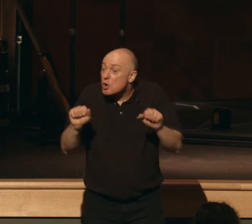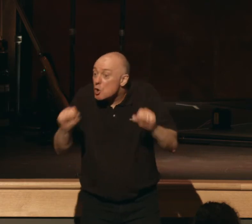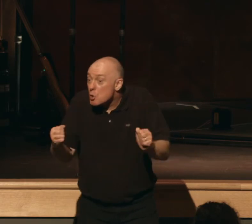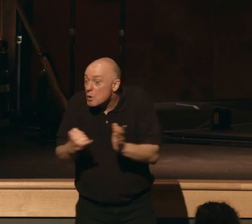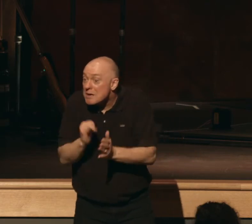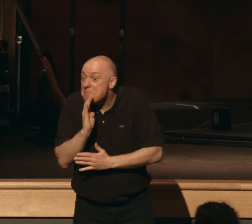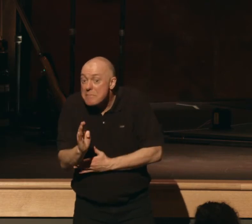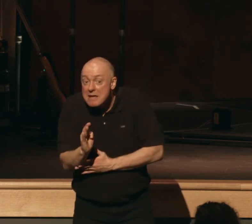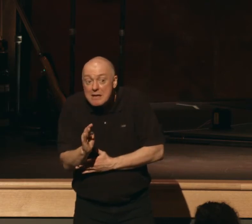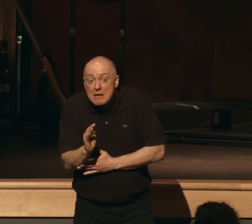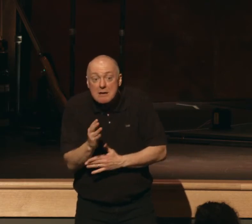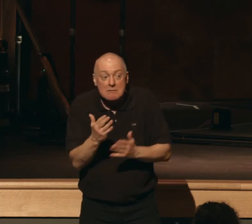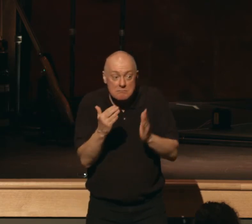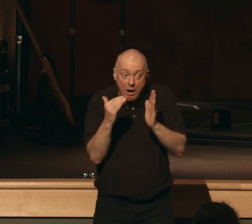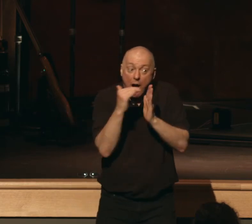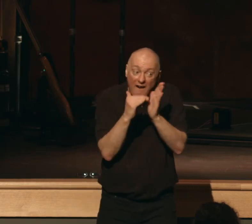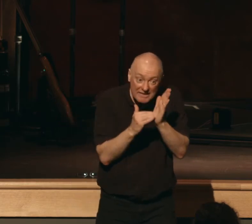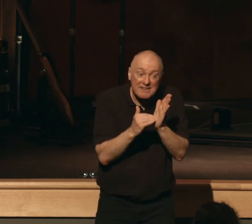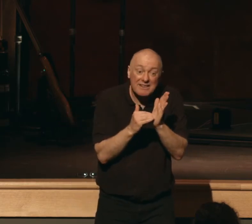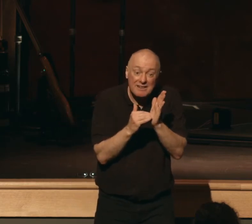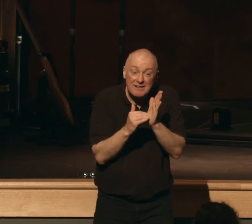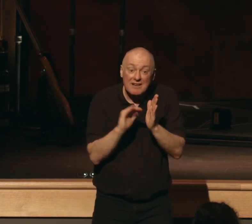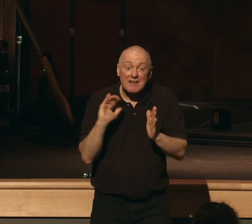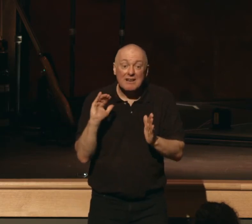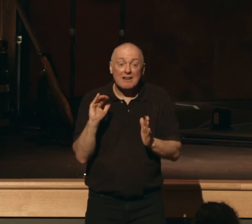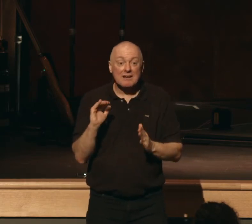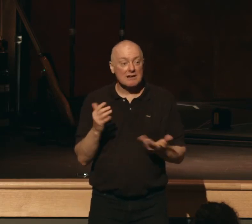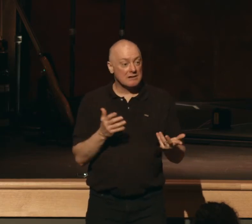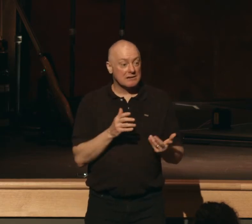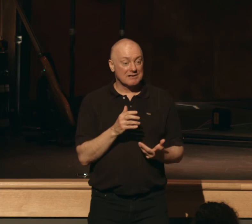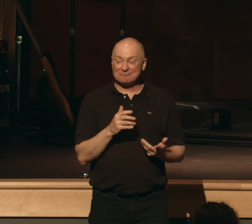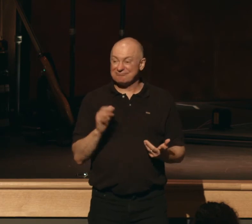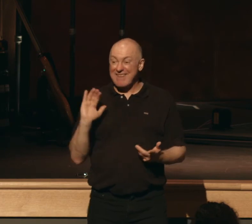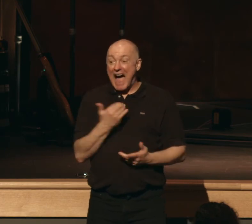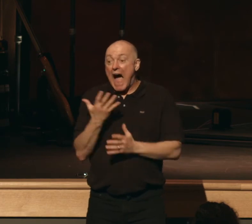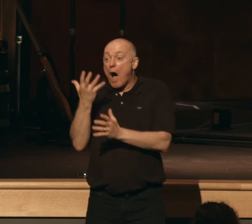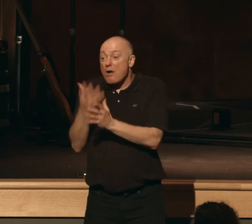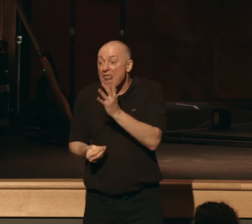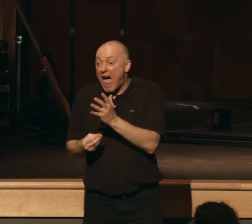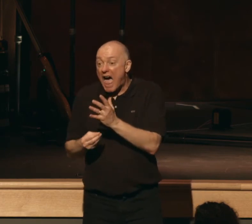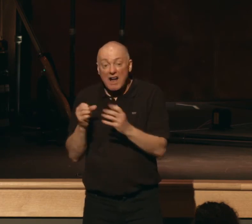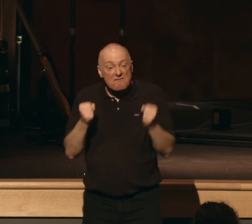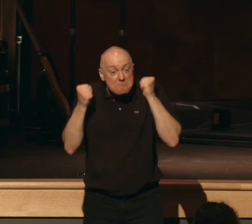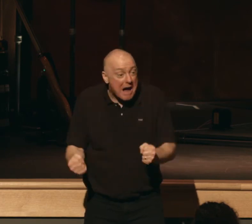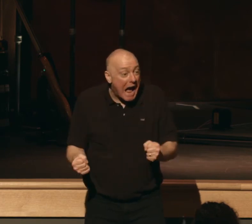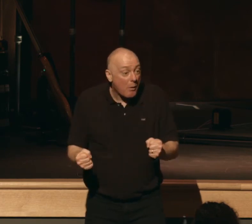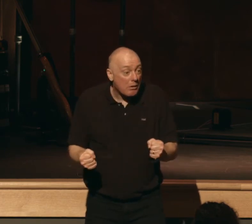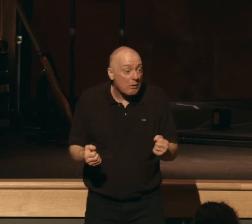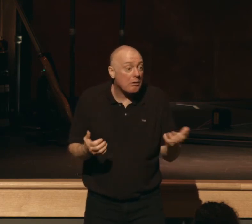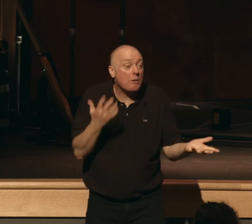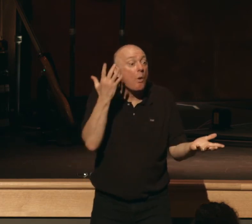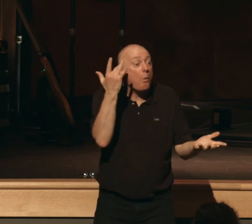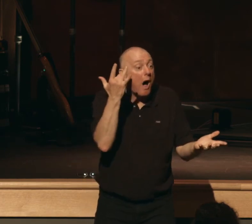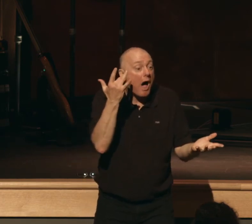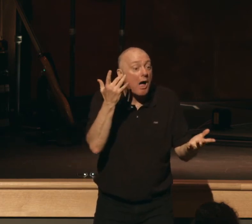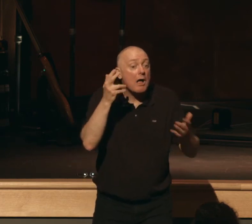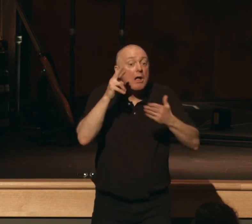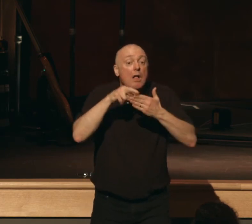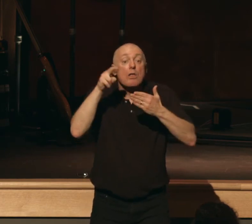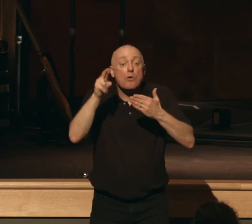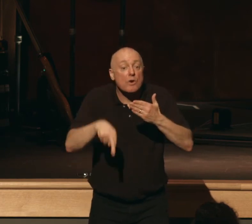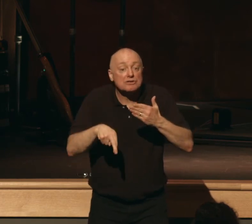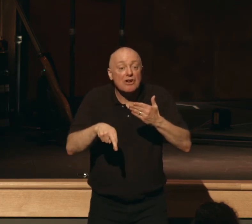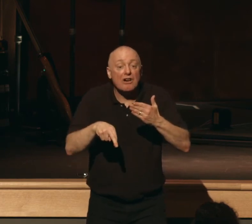could it be that so often our lack, yours and mine, our lack of spiritual power is the result